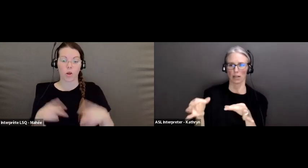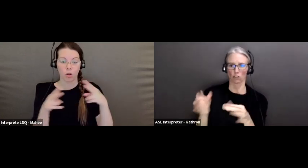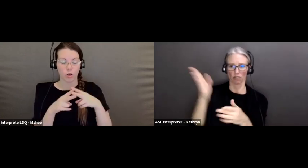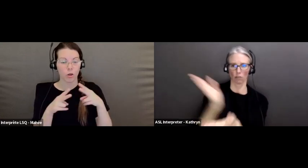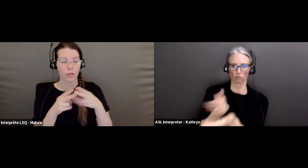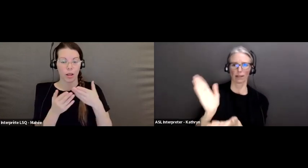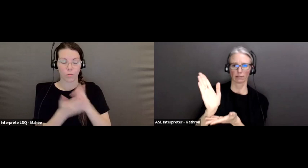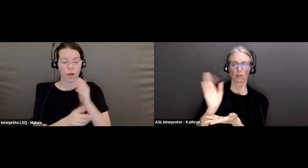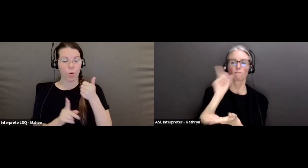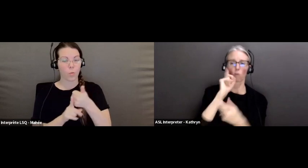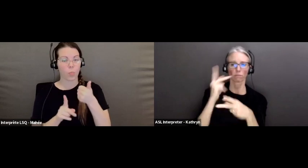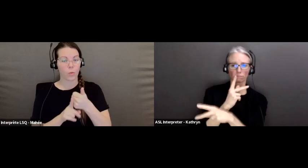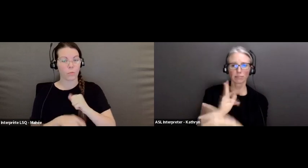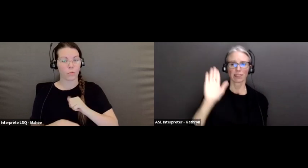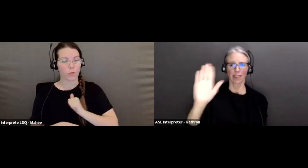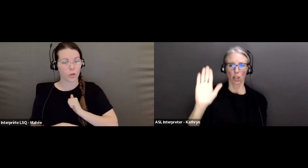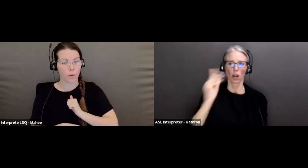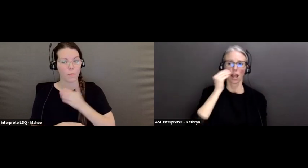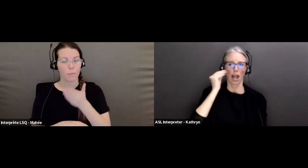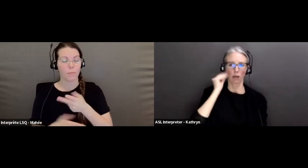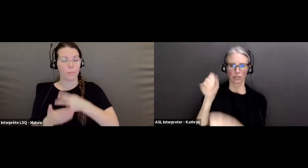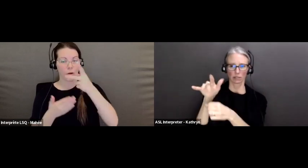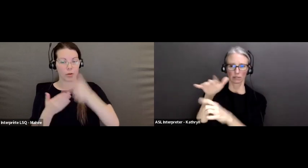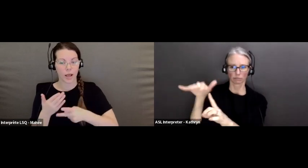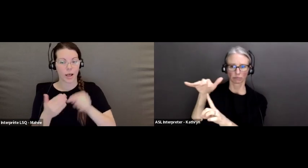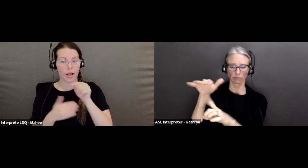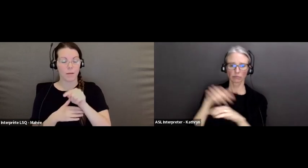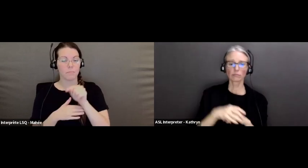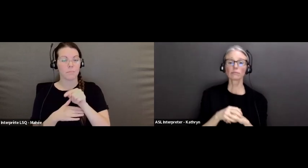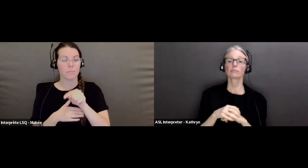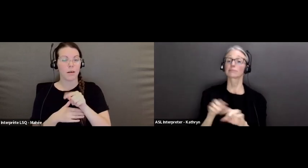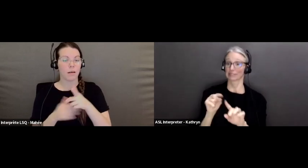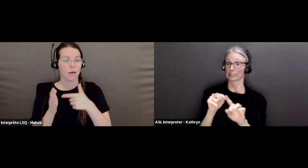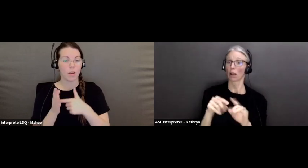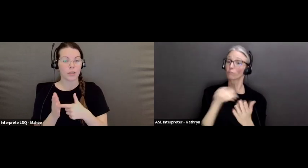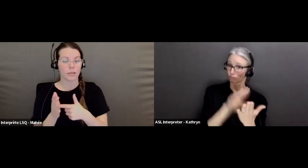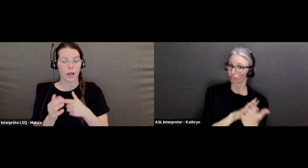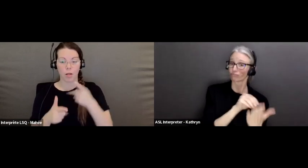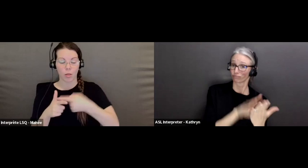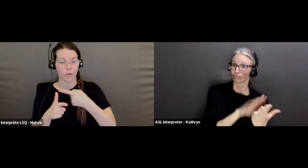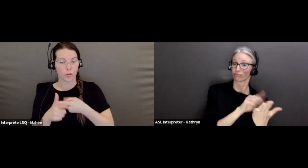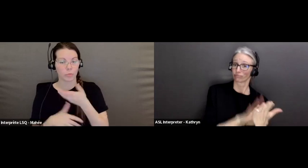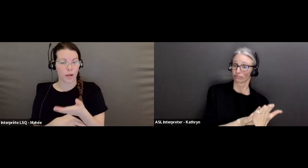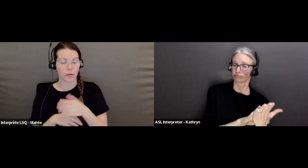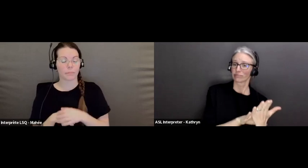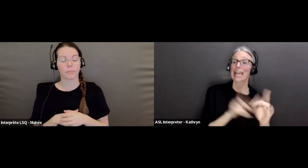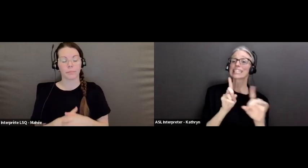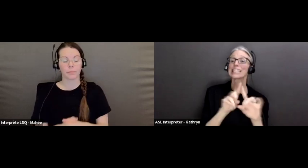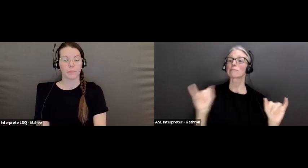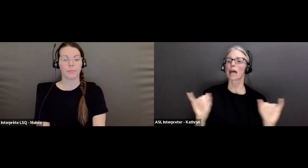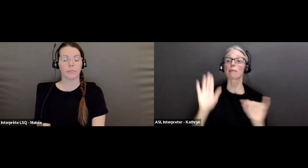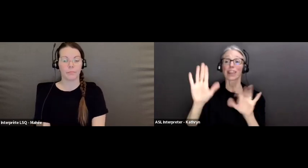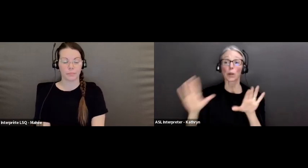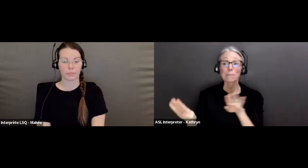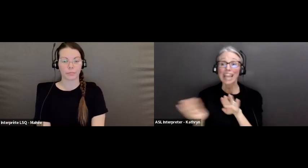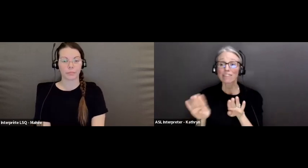including housing. At the same time, they have acted as if they're not bound by human rights commitments, that these